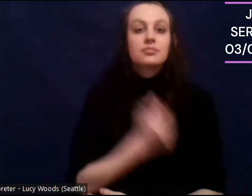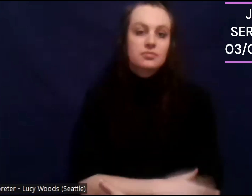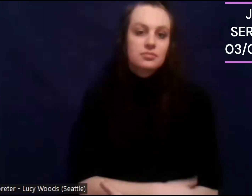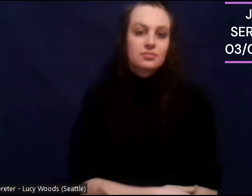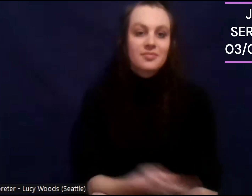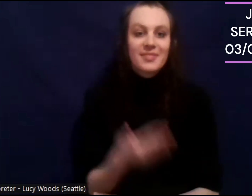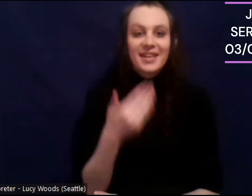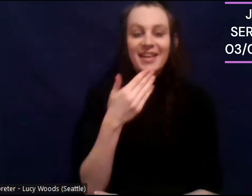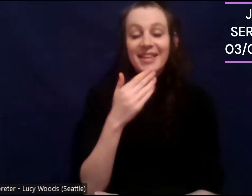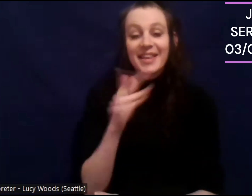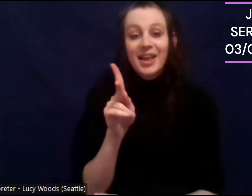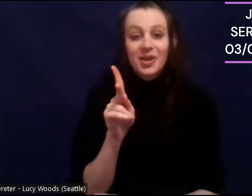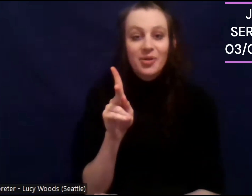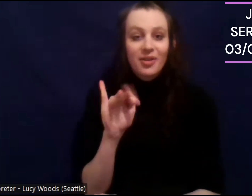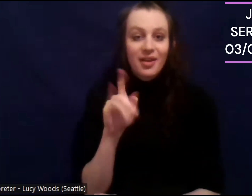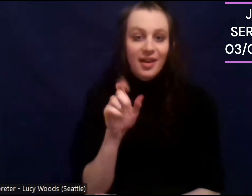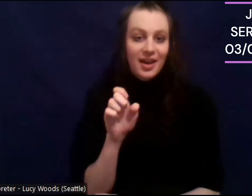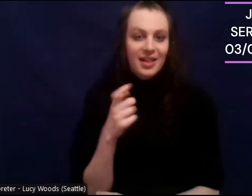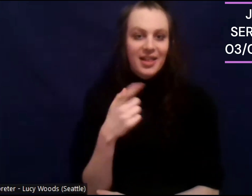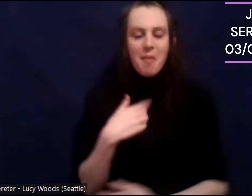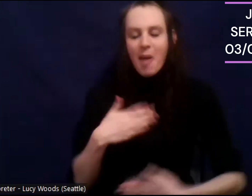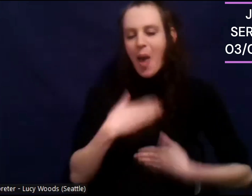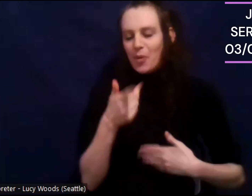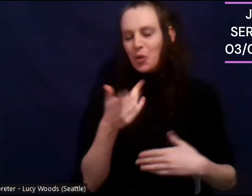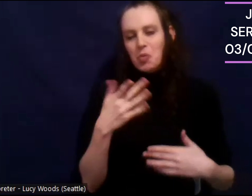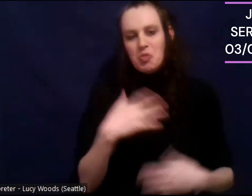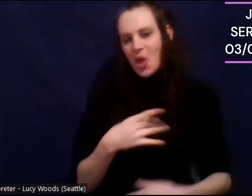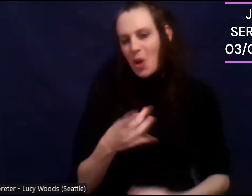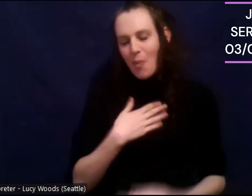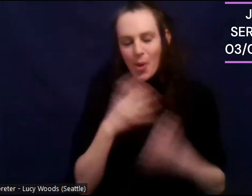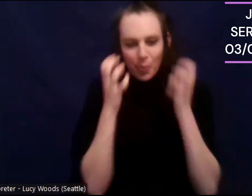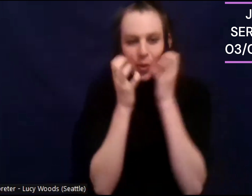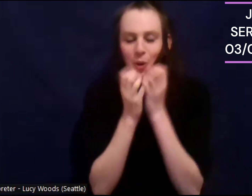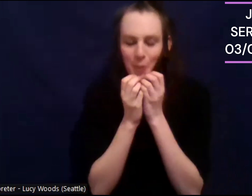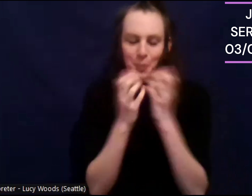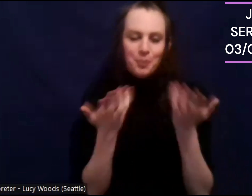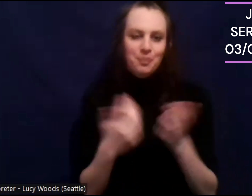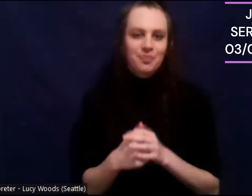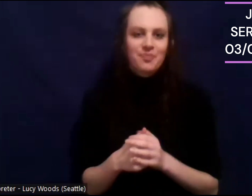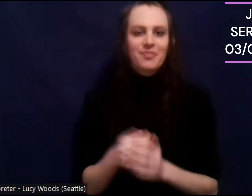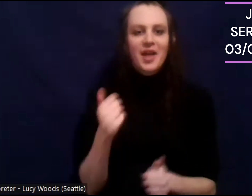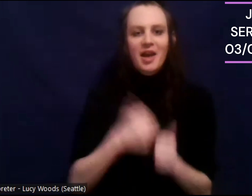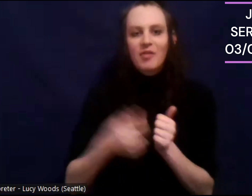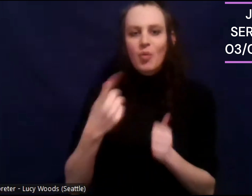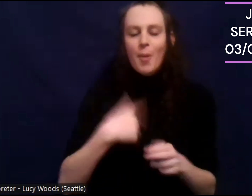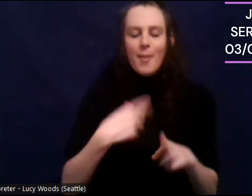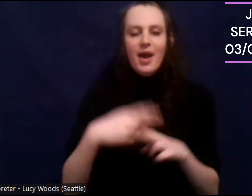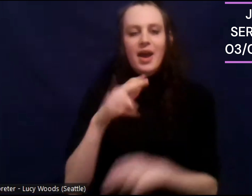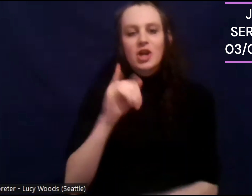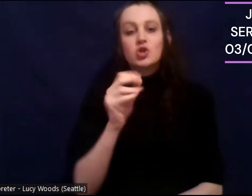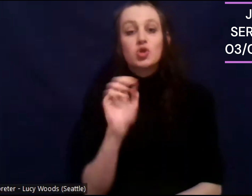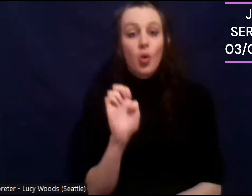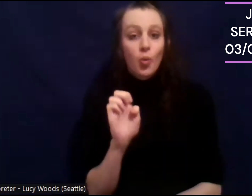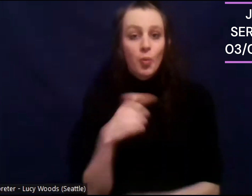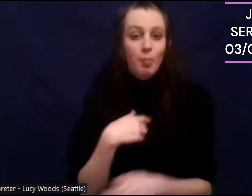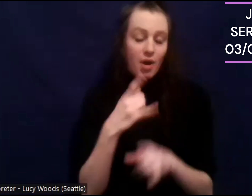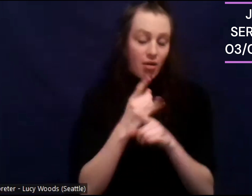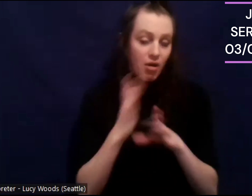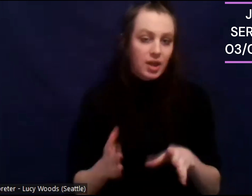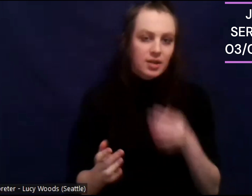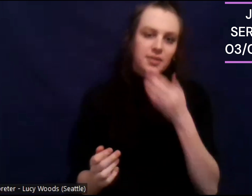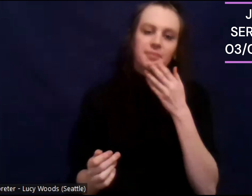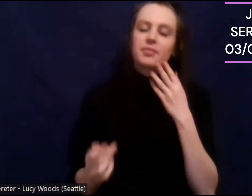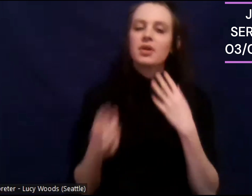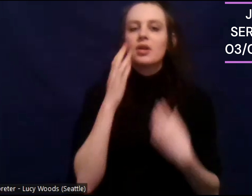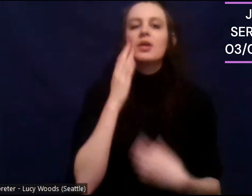Thank you, Kyle. I'm glad you appreciate the beard so much. Everybody, my name is Joe. I'm an alcoholic. I'm really grateful